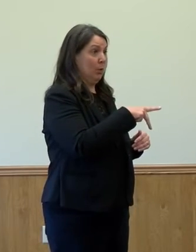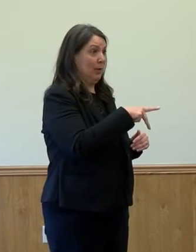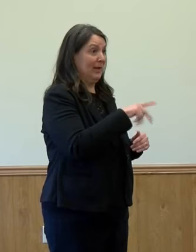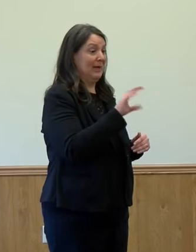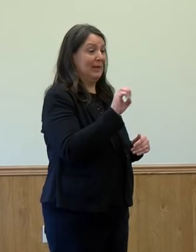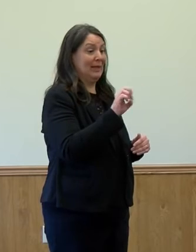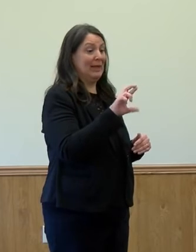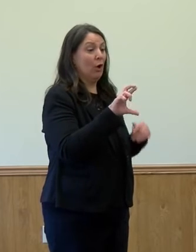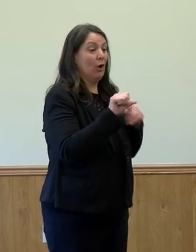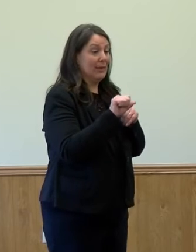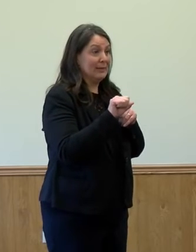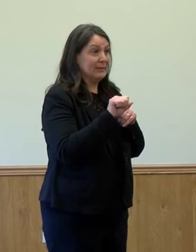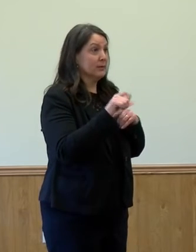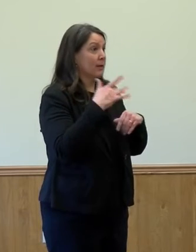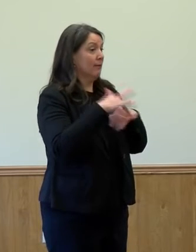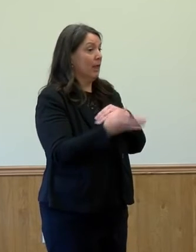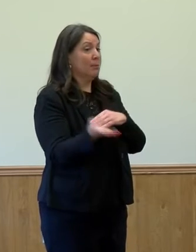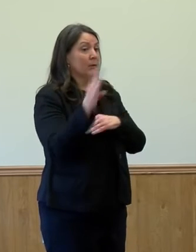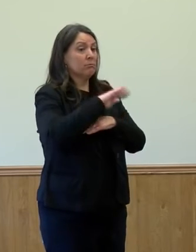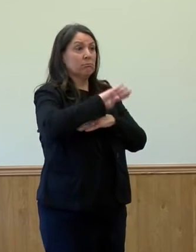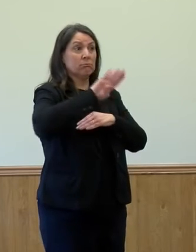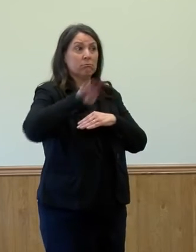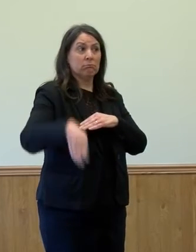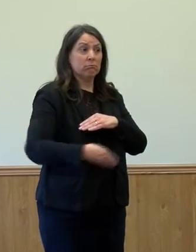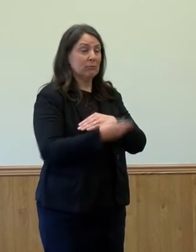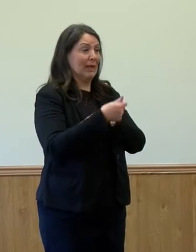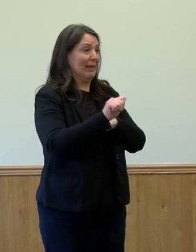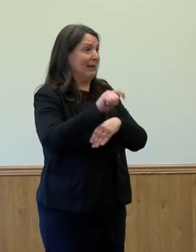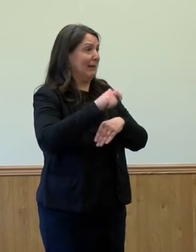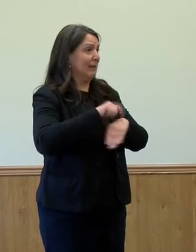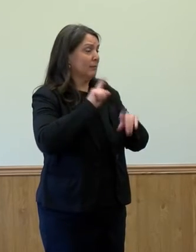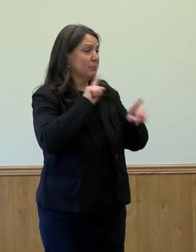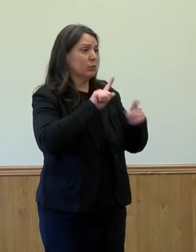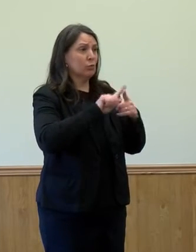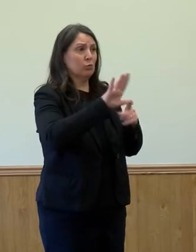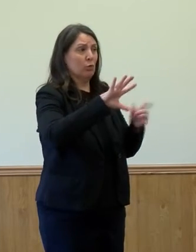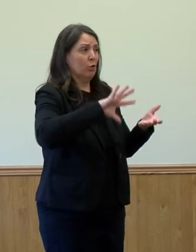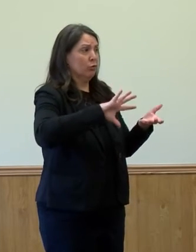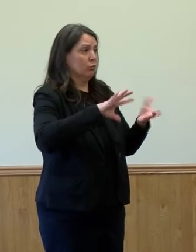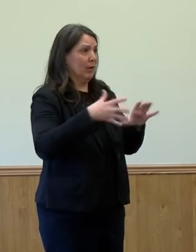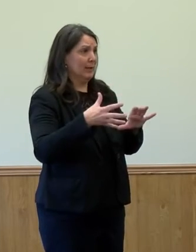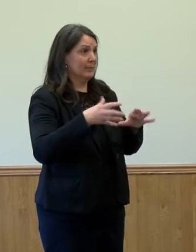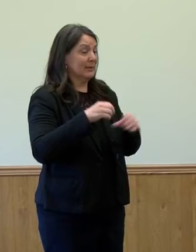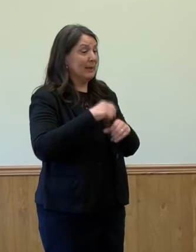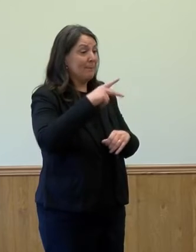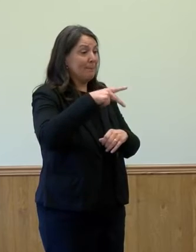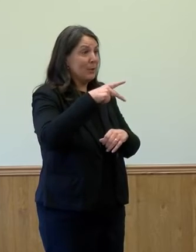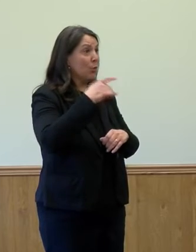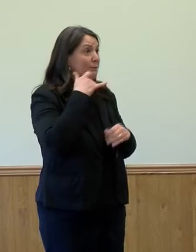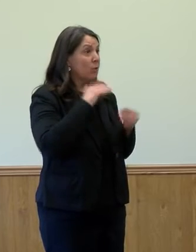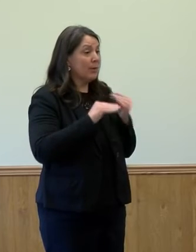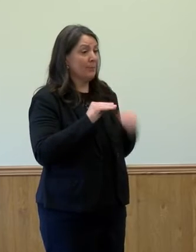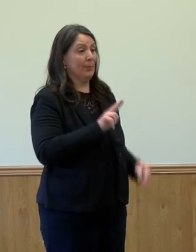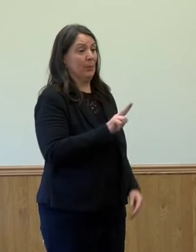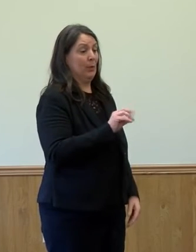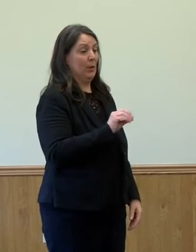ERS is available 24 hours a day, 7 days a week to respond to crisis. In Peoria County, the number is